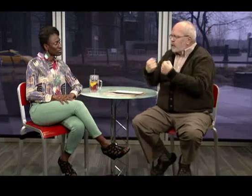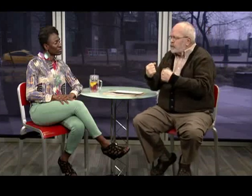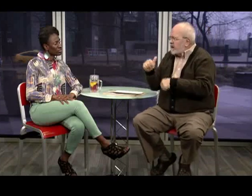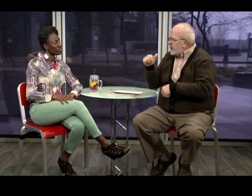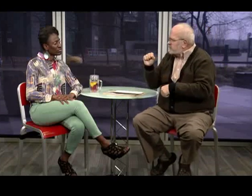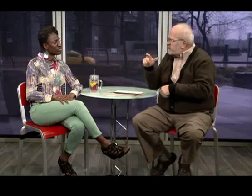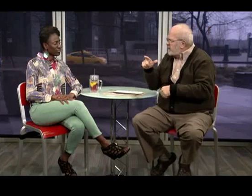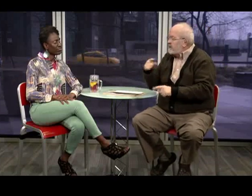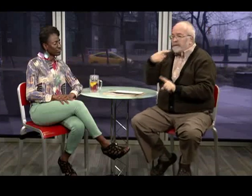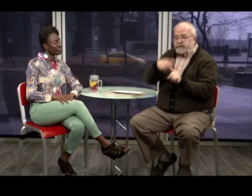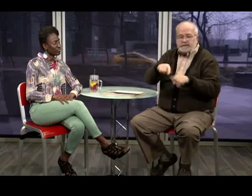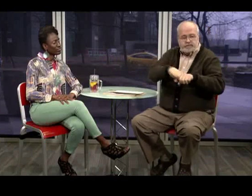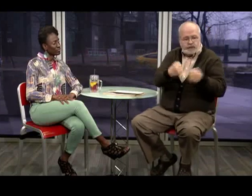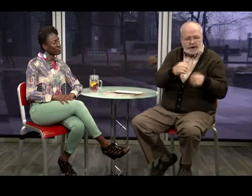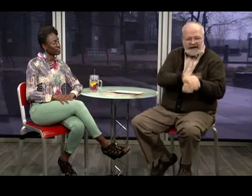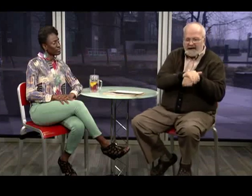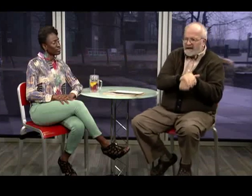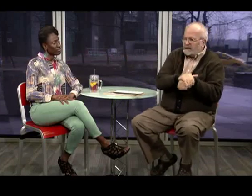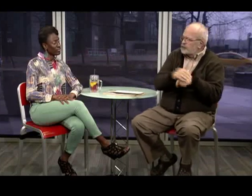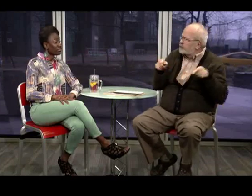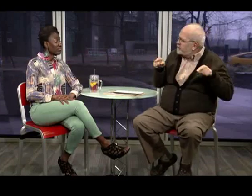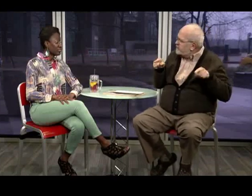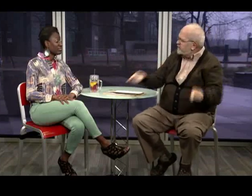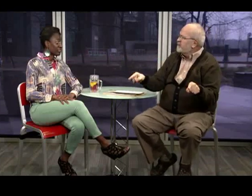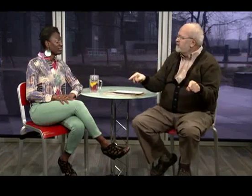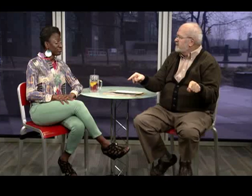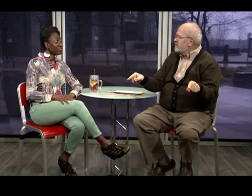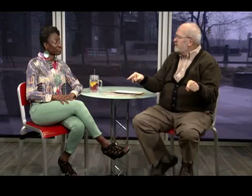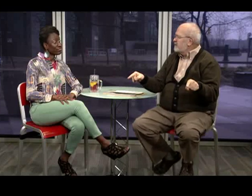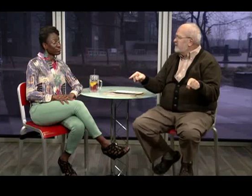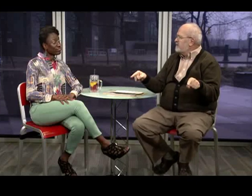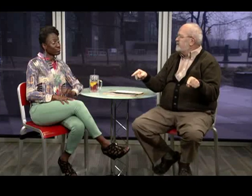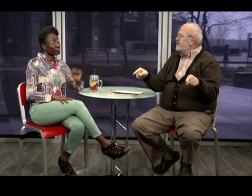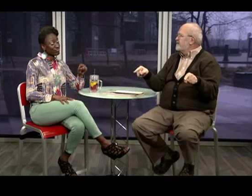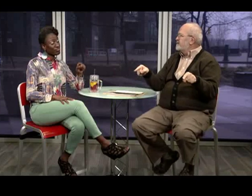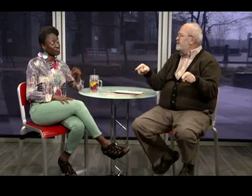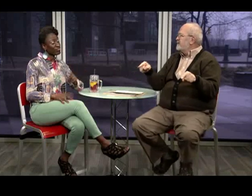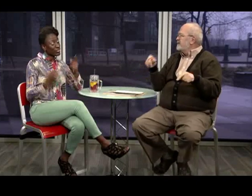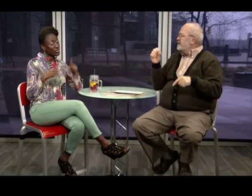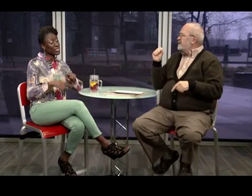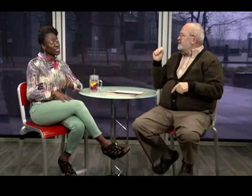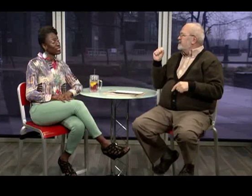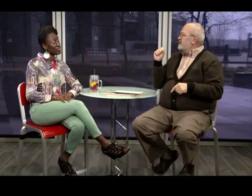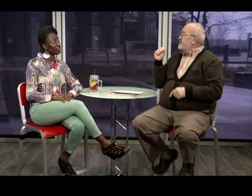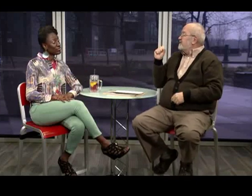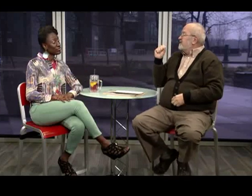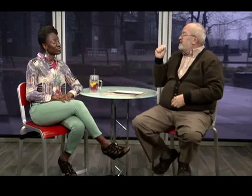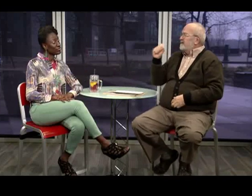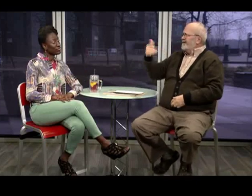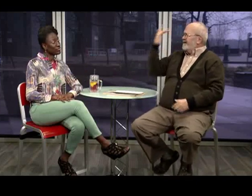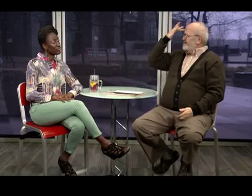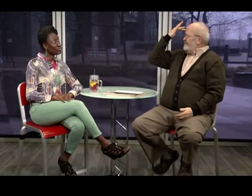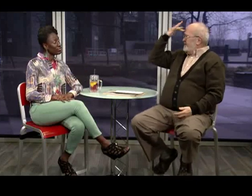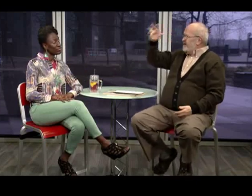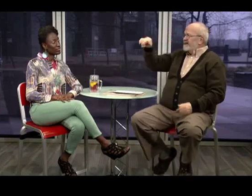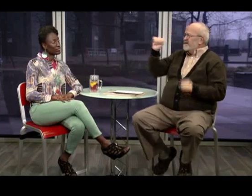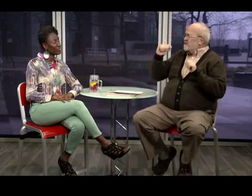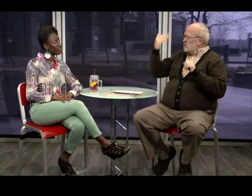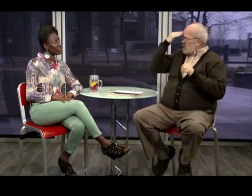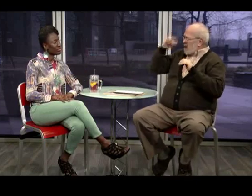And unfortunately, they also typically have broken sign language, American Sign Language, and broken English. I agree.